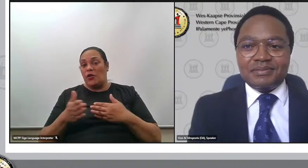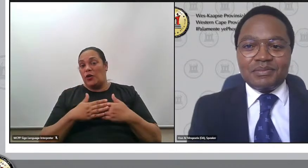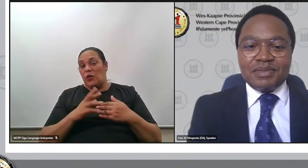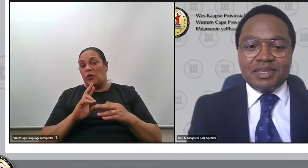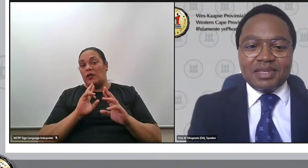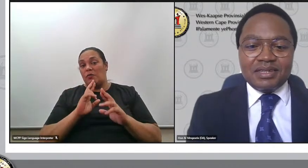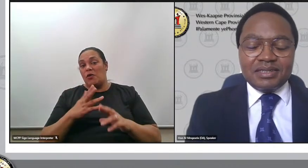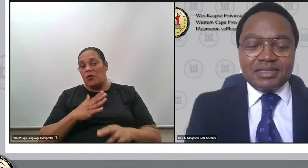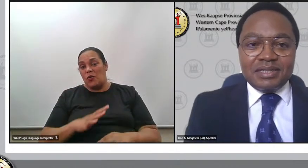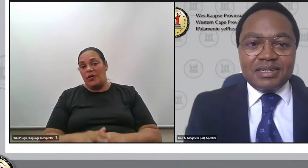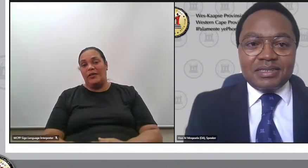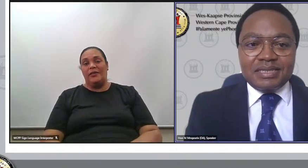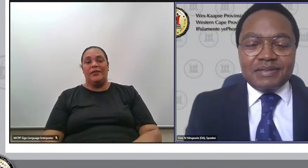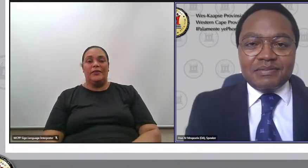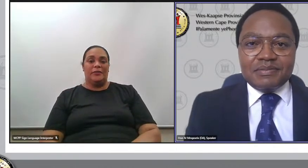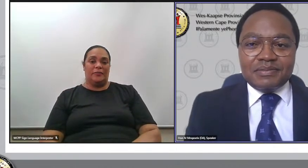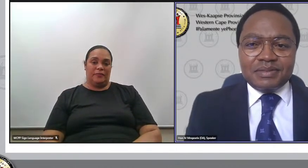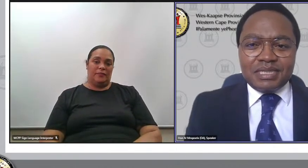remarks?